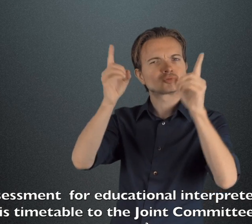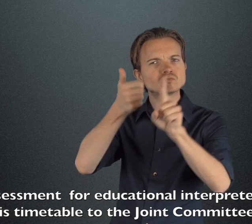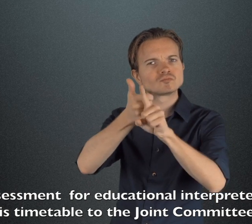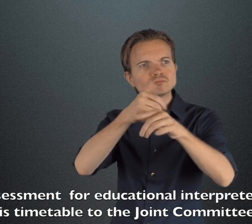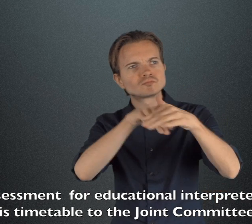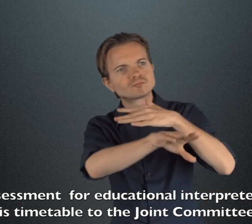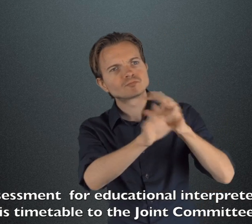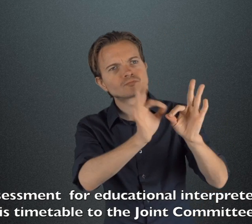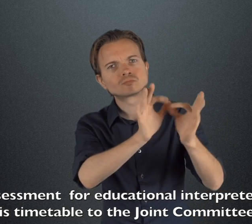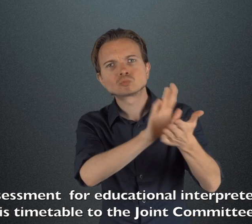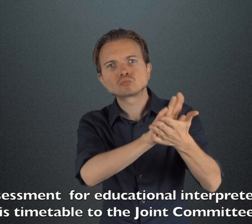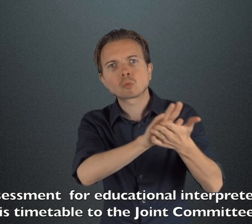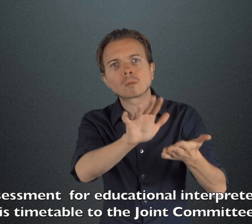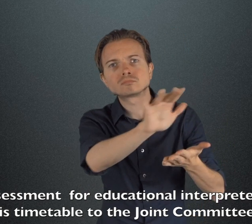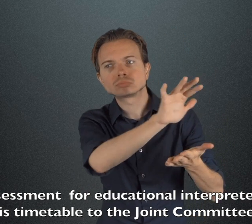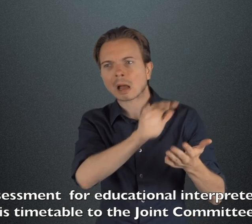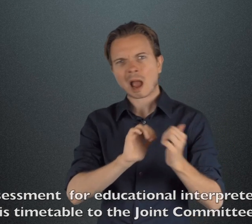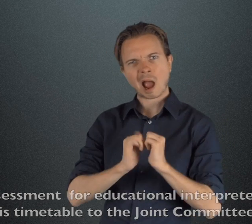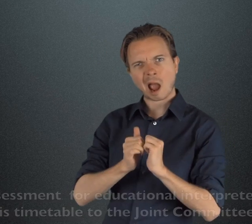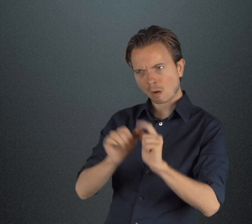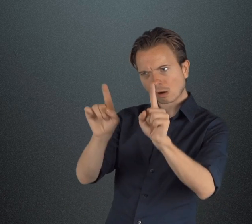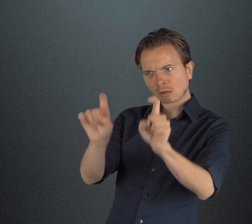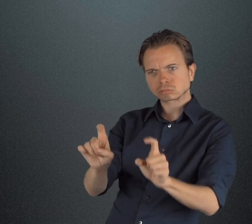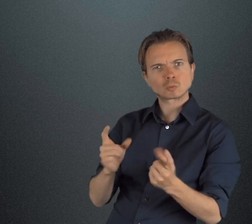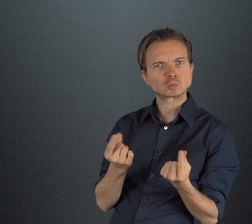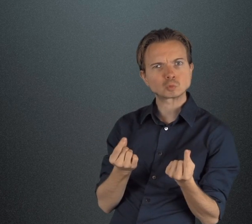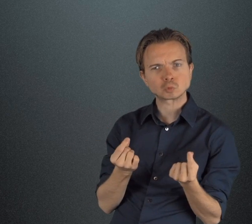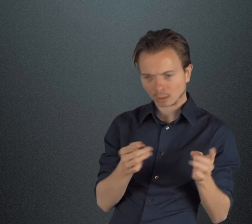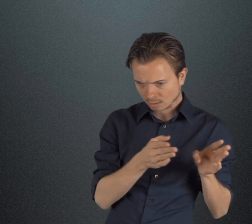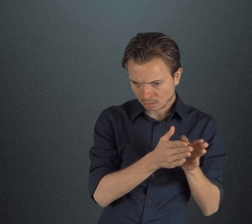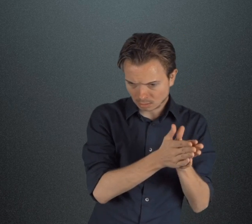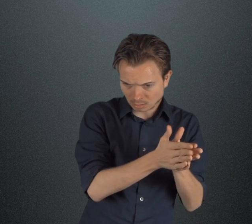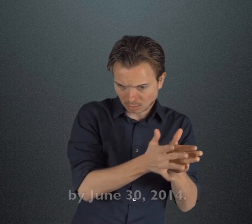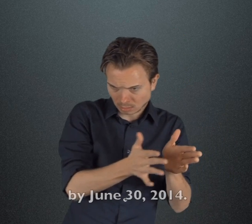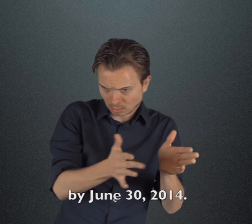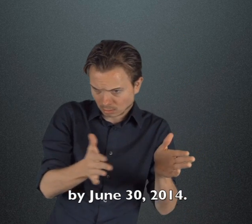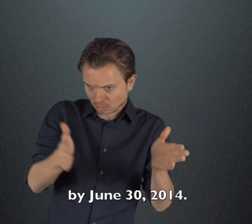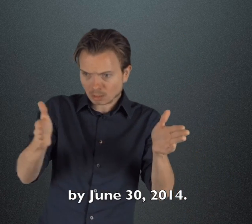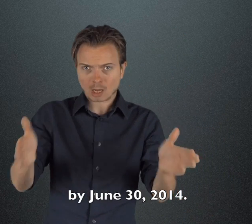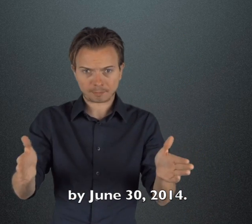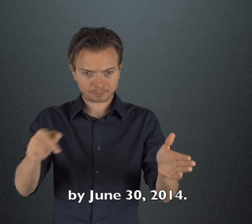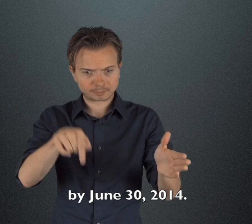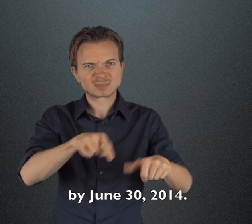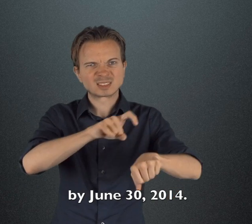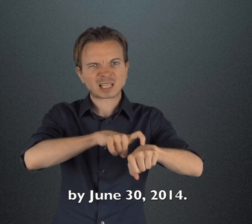timetable to the Joint Committee on Education by June 30th, 2014.